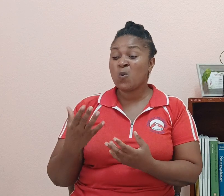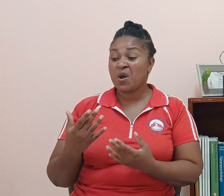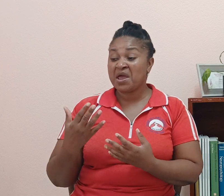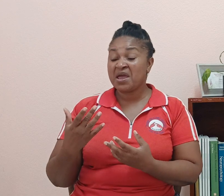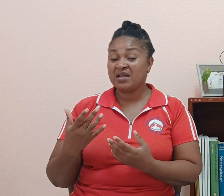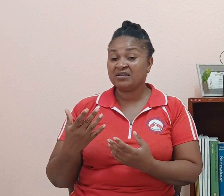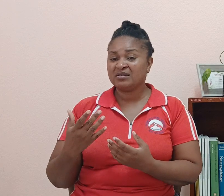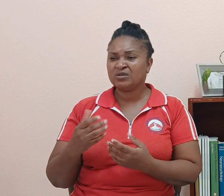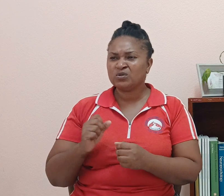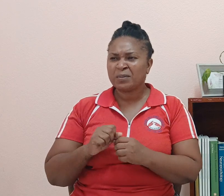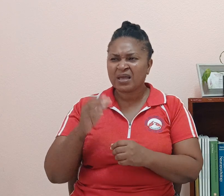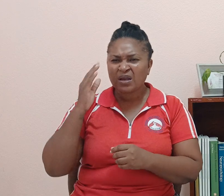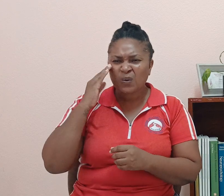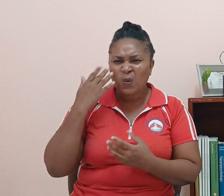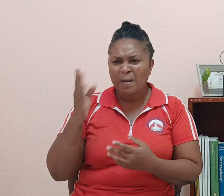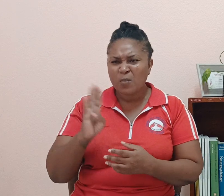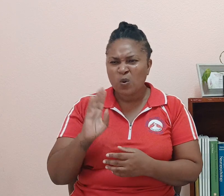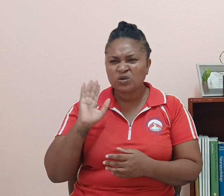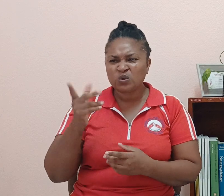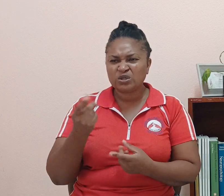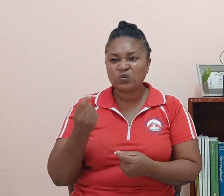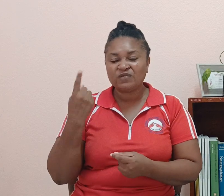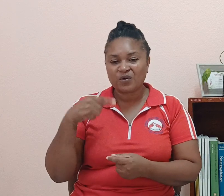what Boaz would do for them.